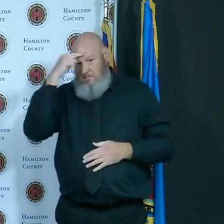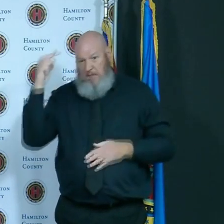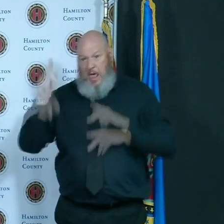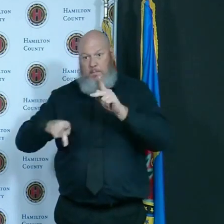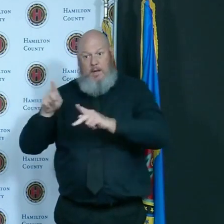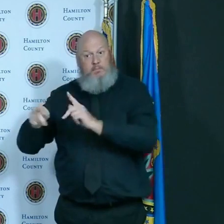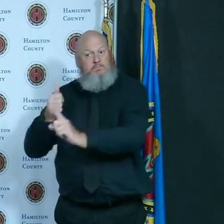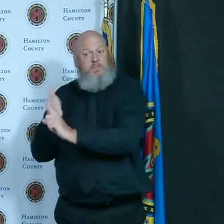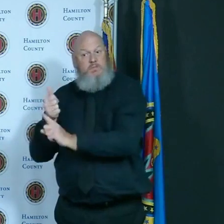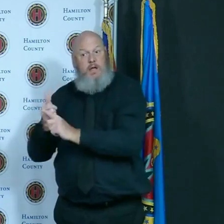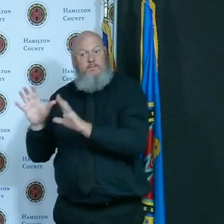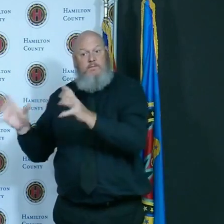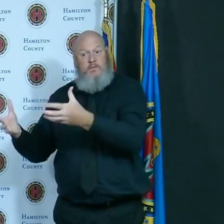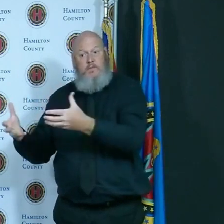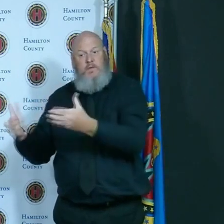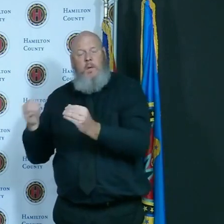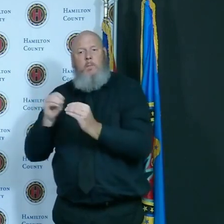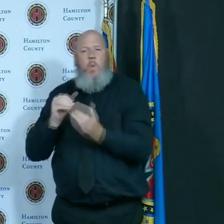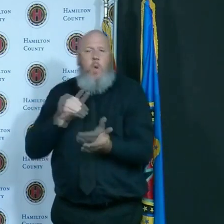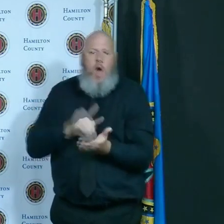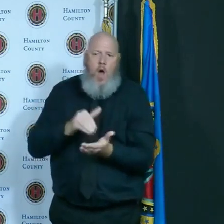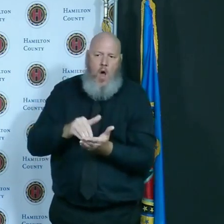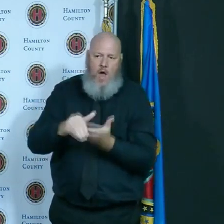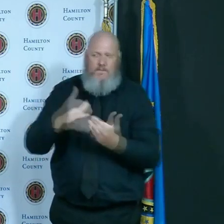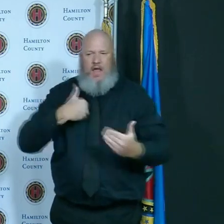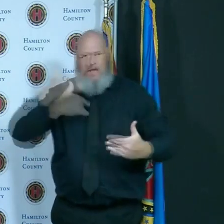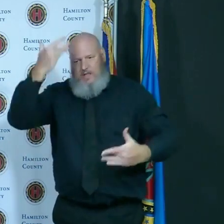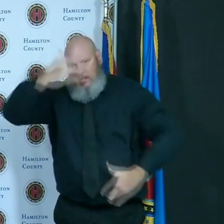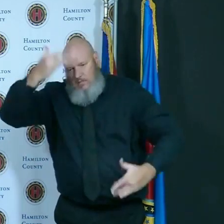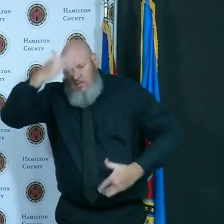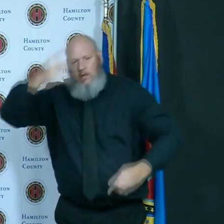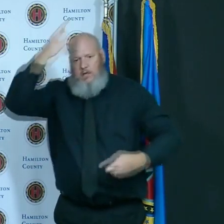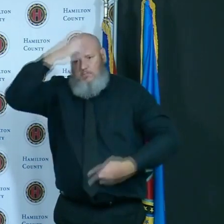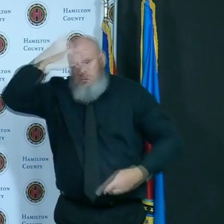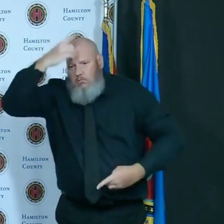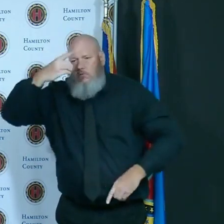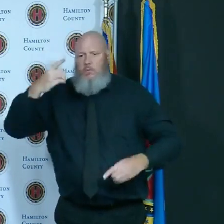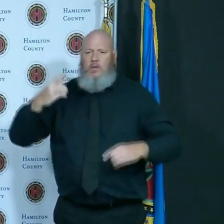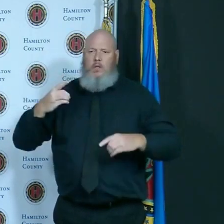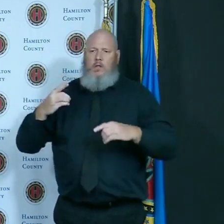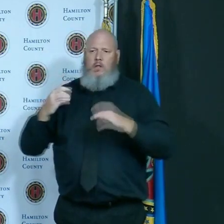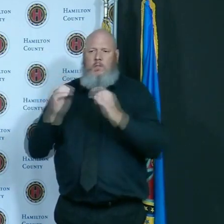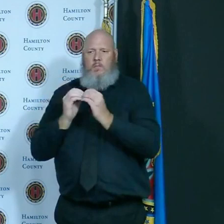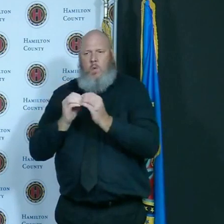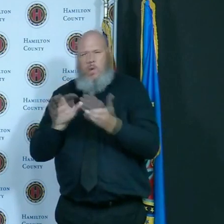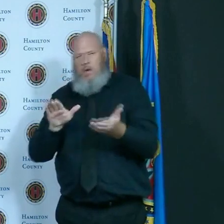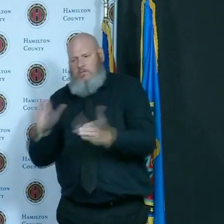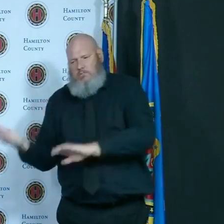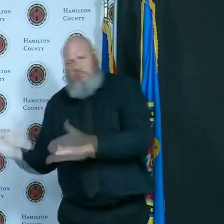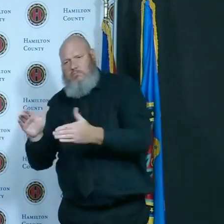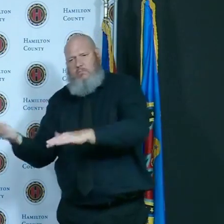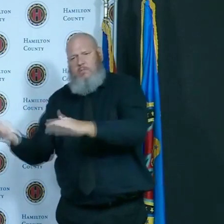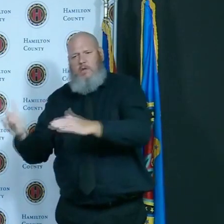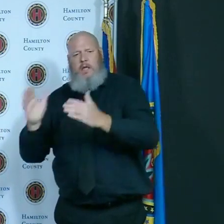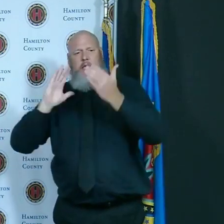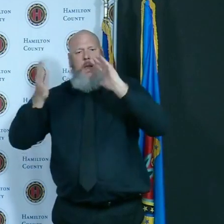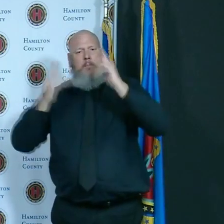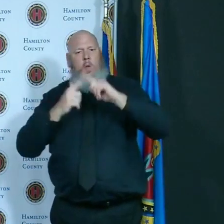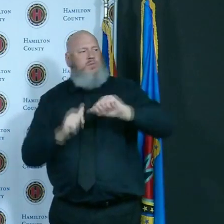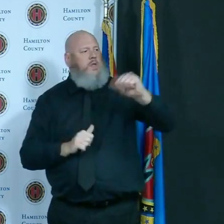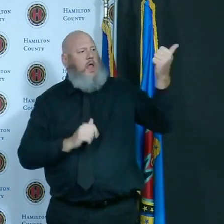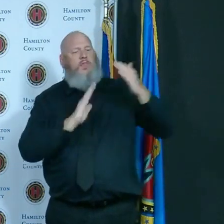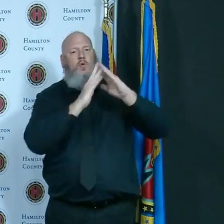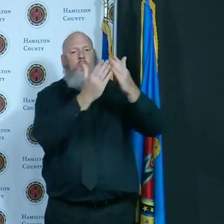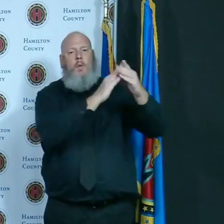major diseases as well as death in comparison to the white community. So that was data from 35 years ago.